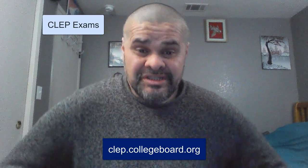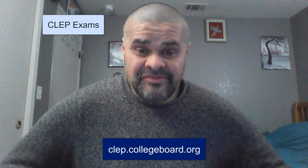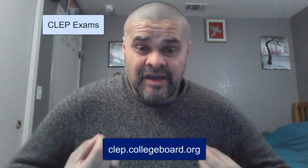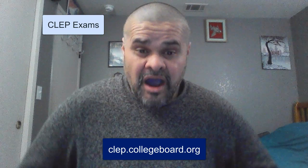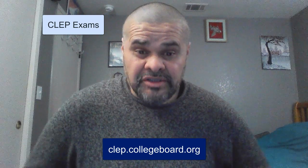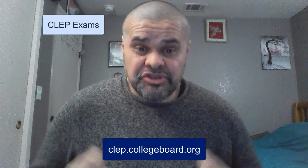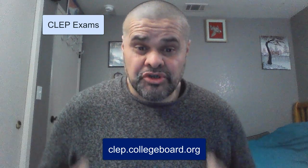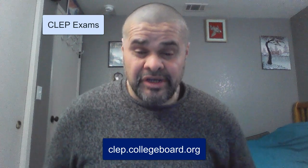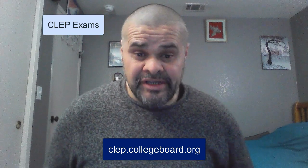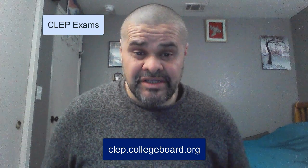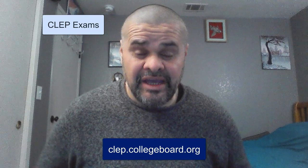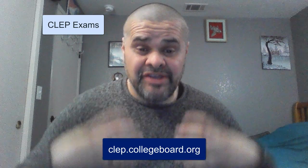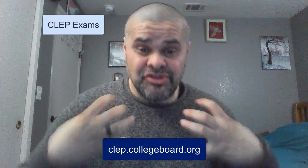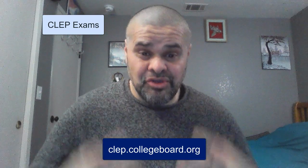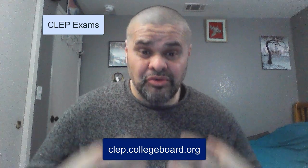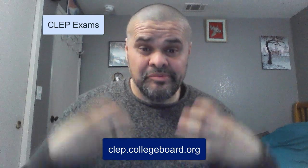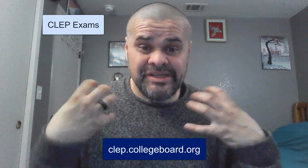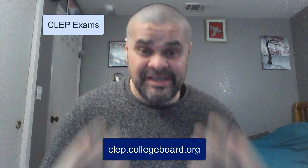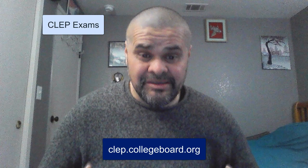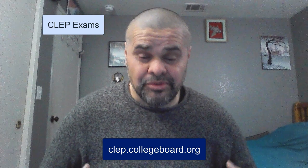receive college credit, and you will be